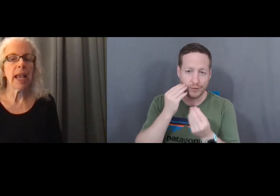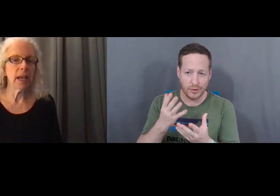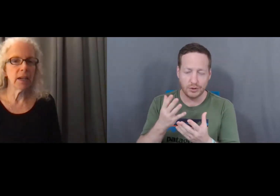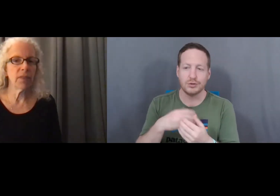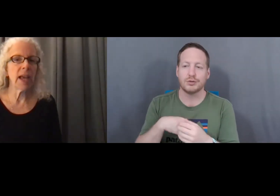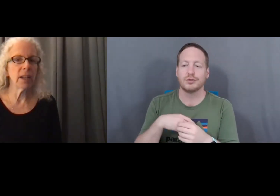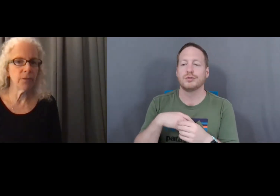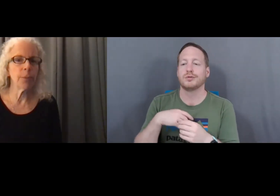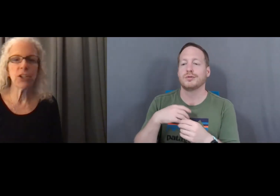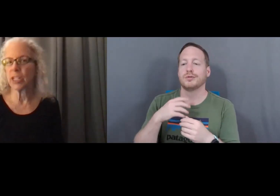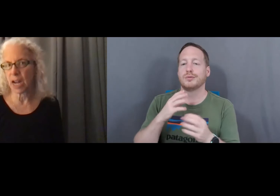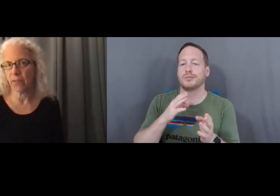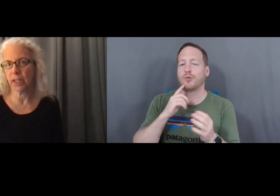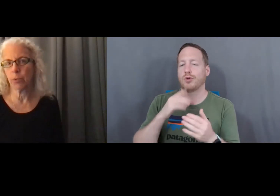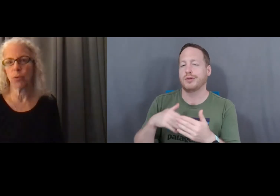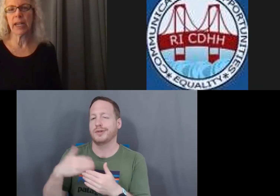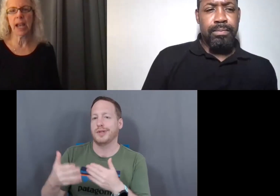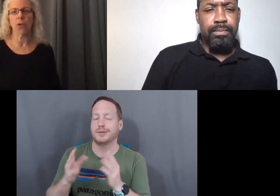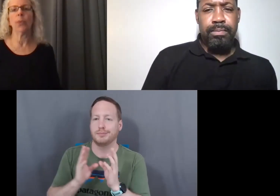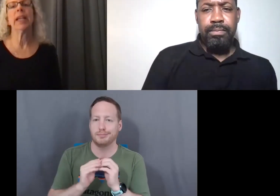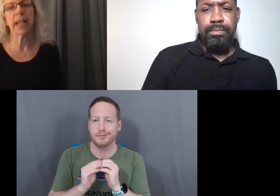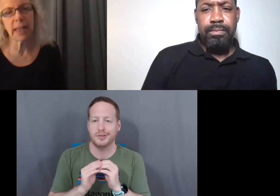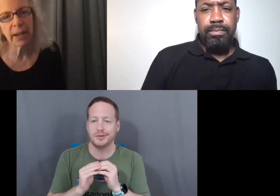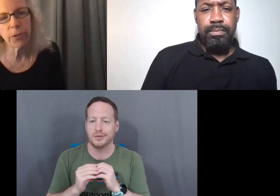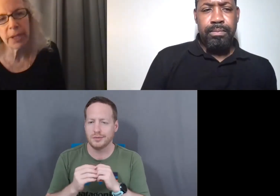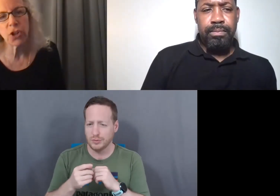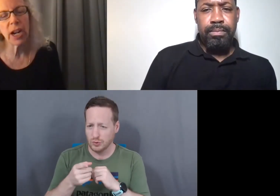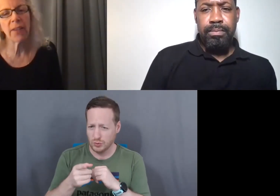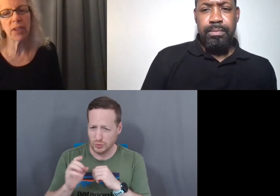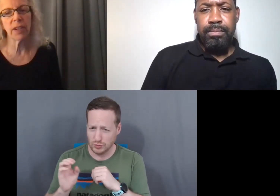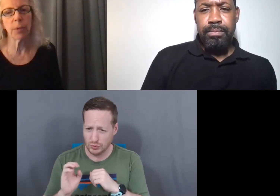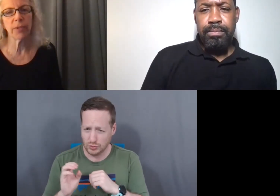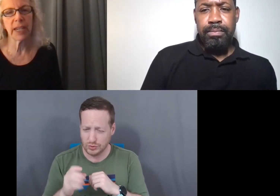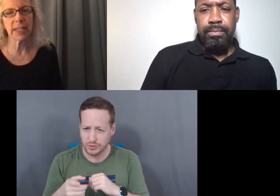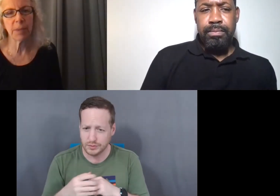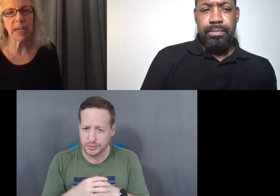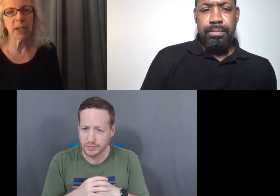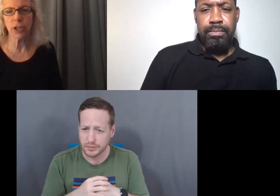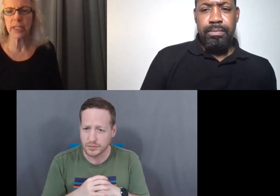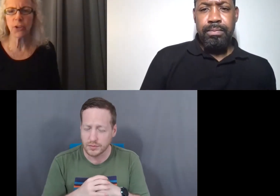And if that information is not available right now, we can get that information and have it available for the next meeting. Ernest, did you have a